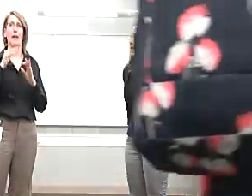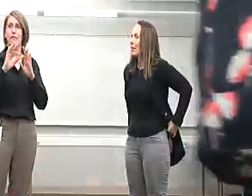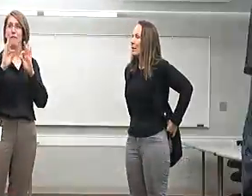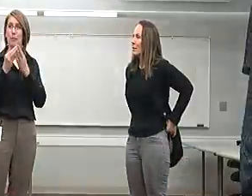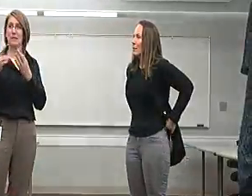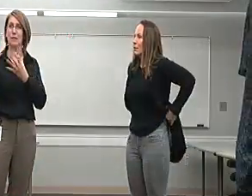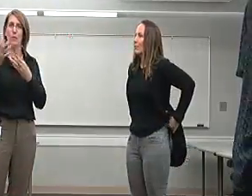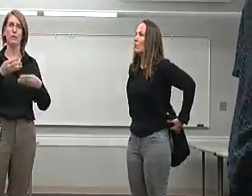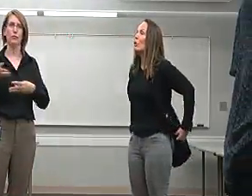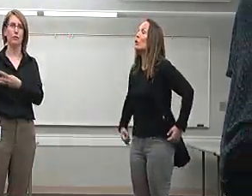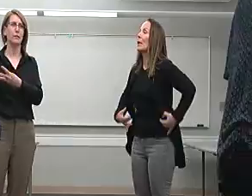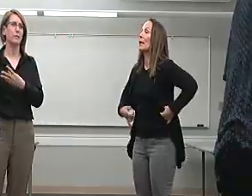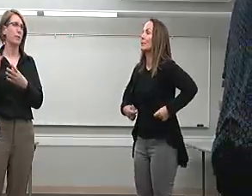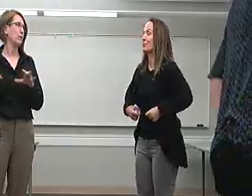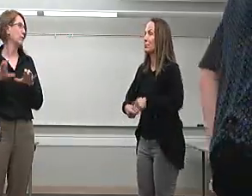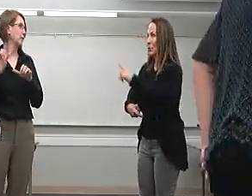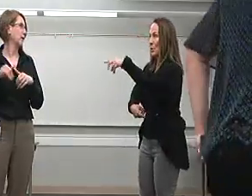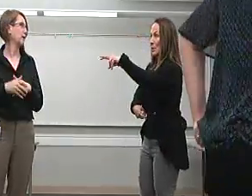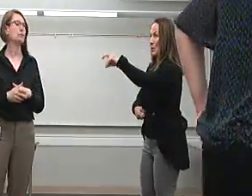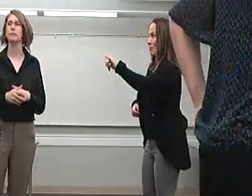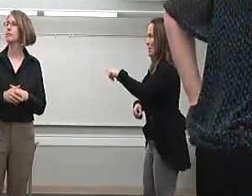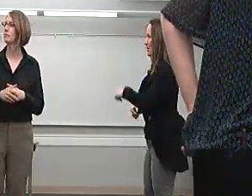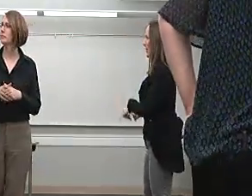You can sit there, that's fine.